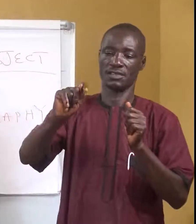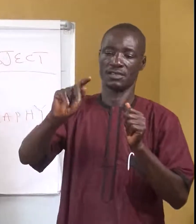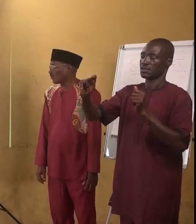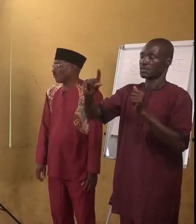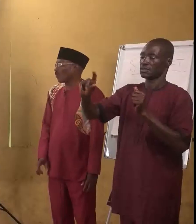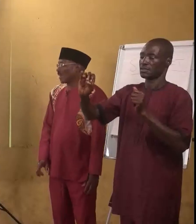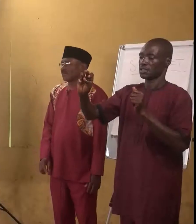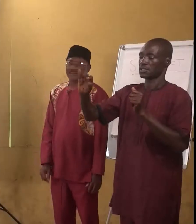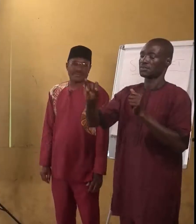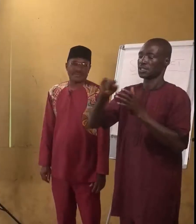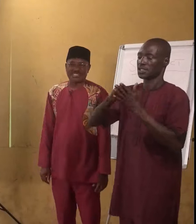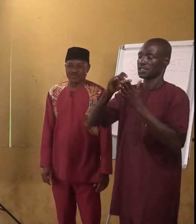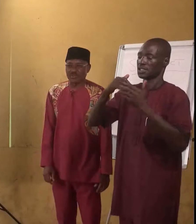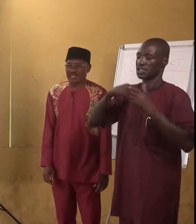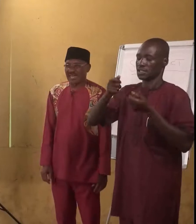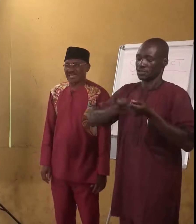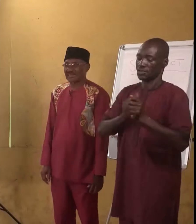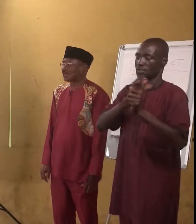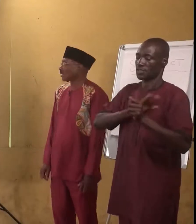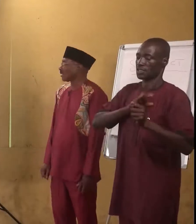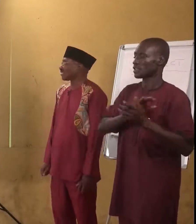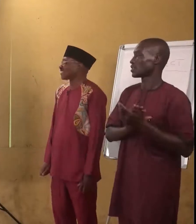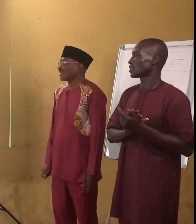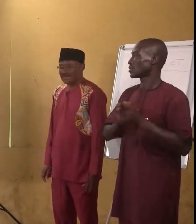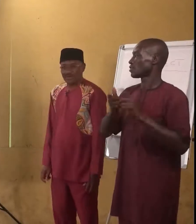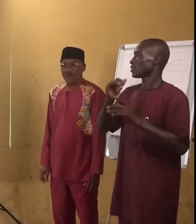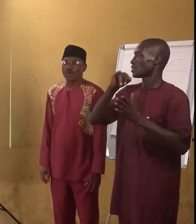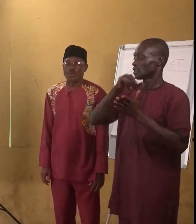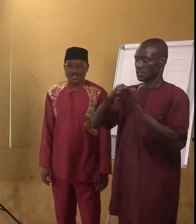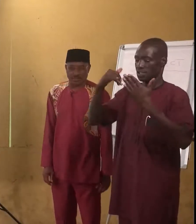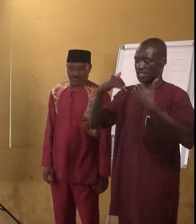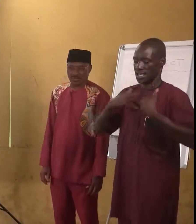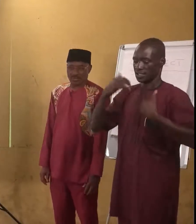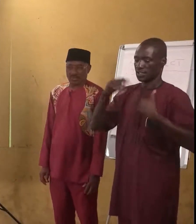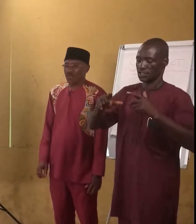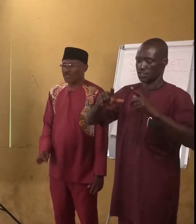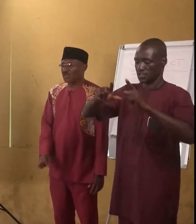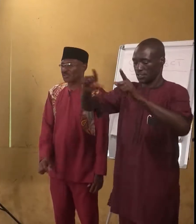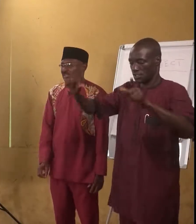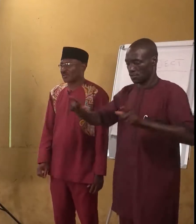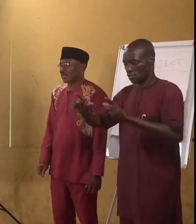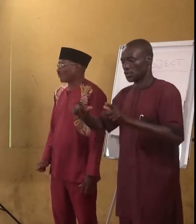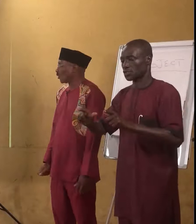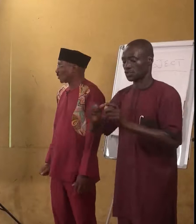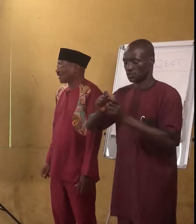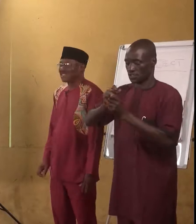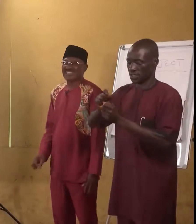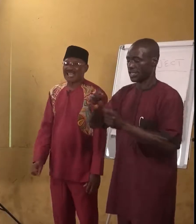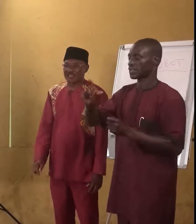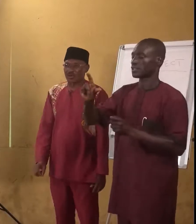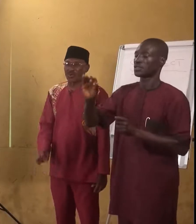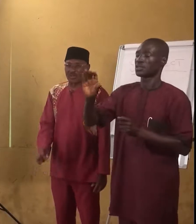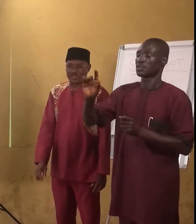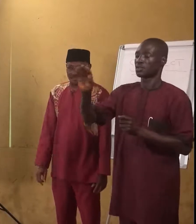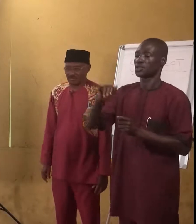attributes. One, settlement has site or location. What do you understand by the word